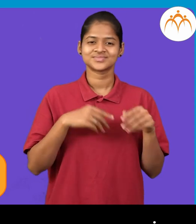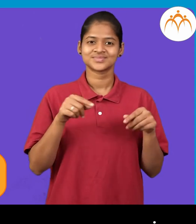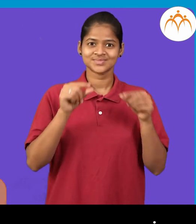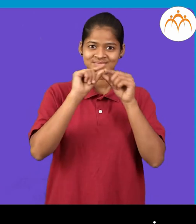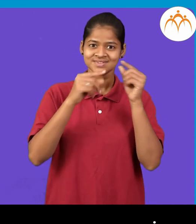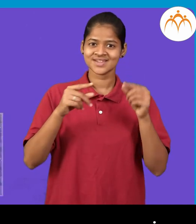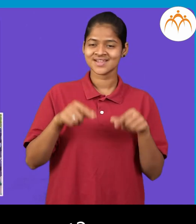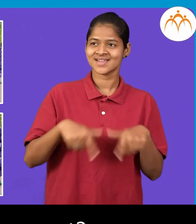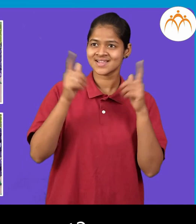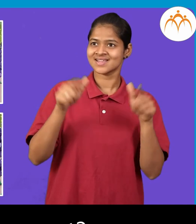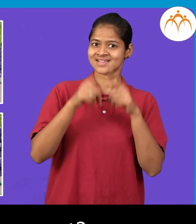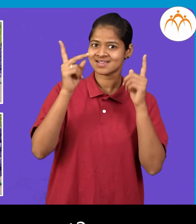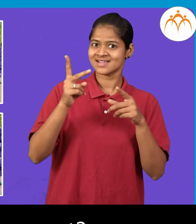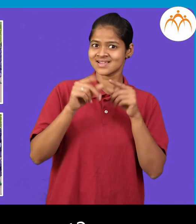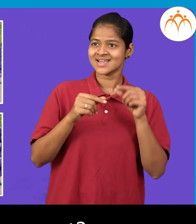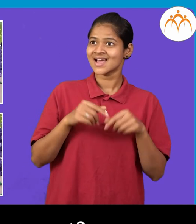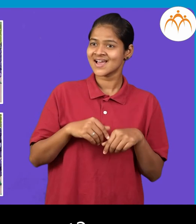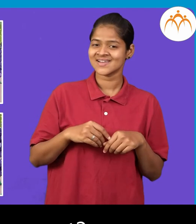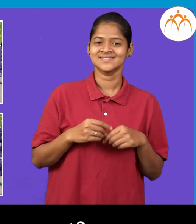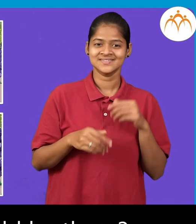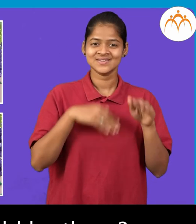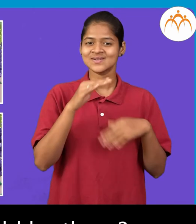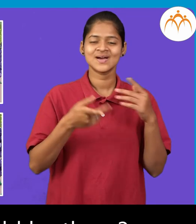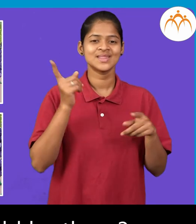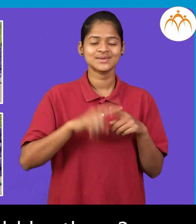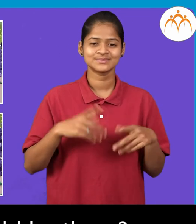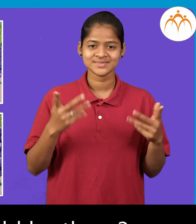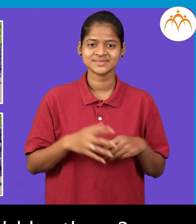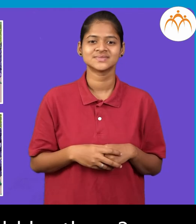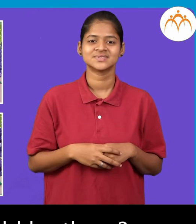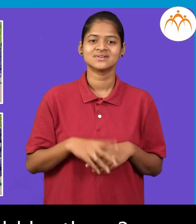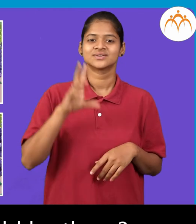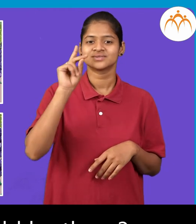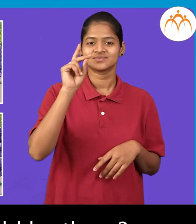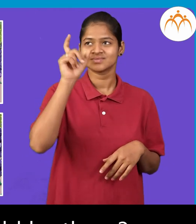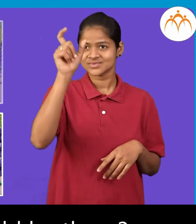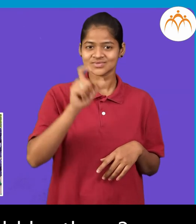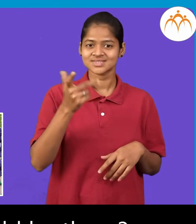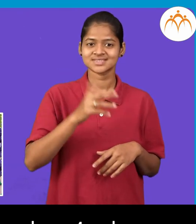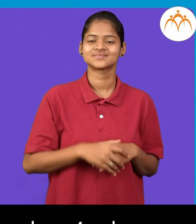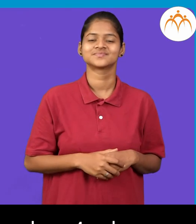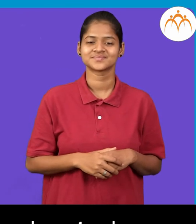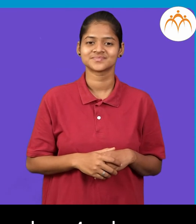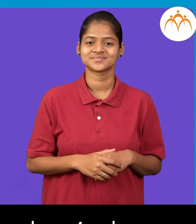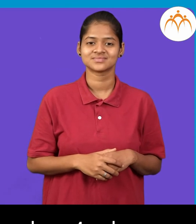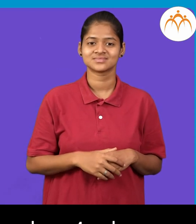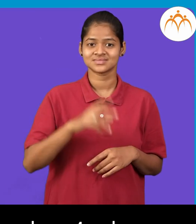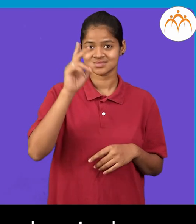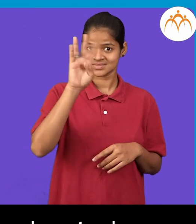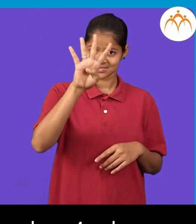what will happen next which picture should be there picture four good